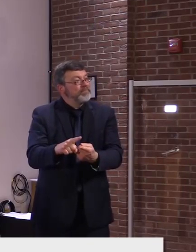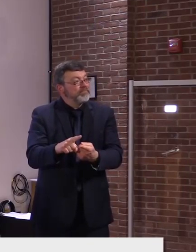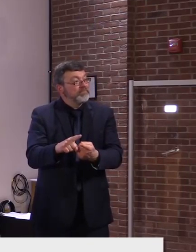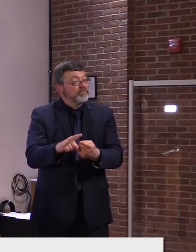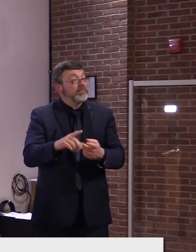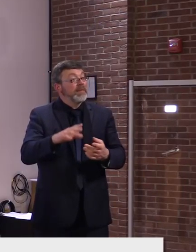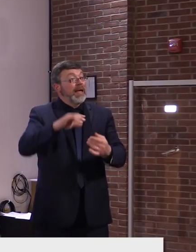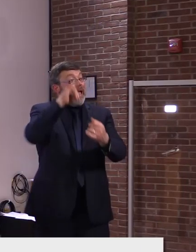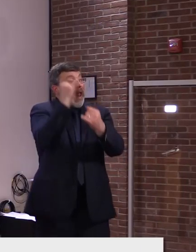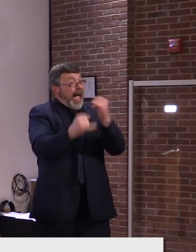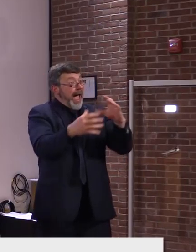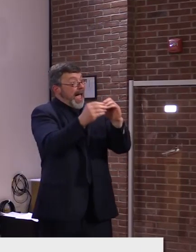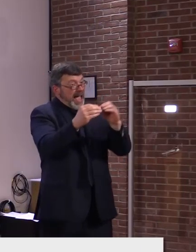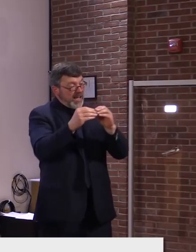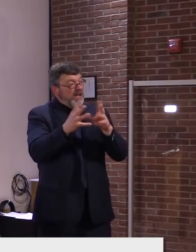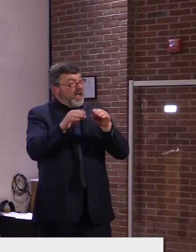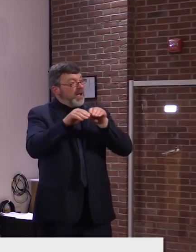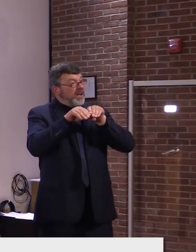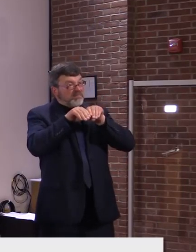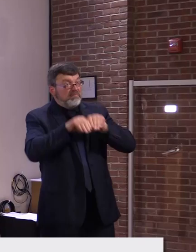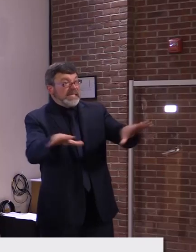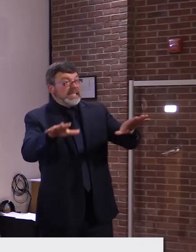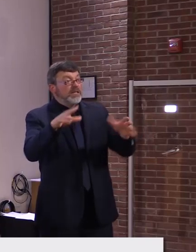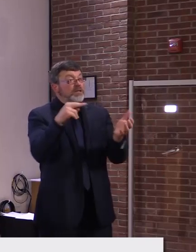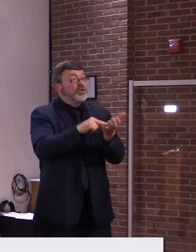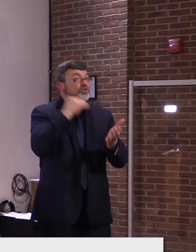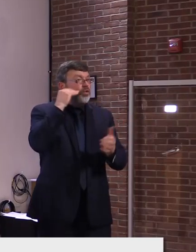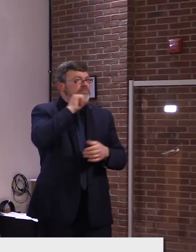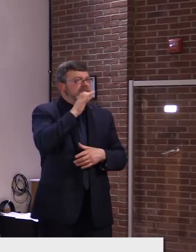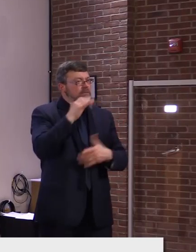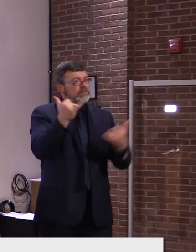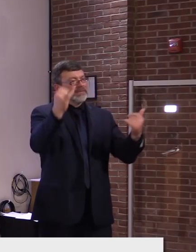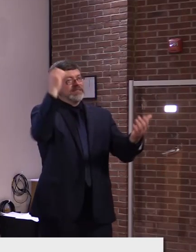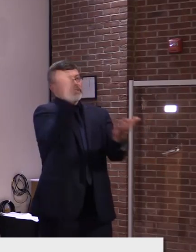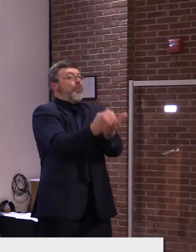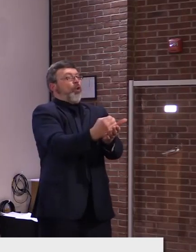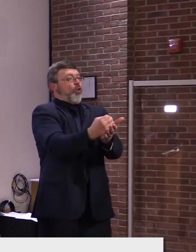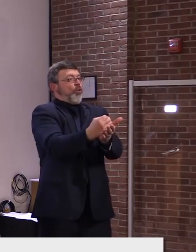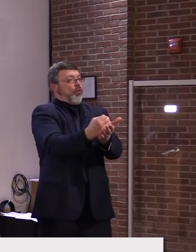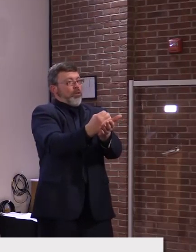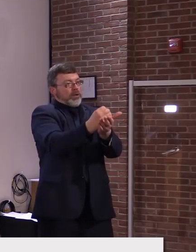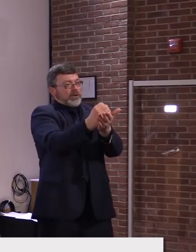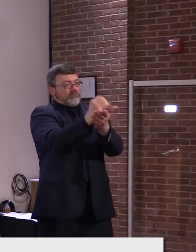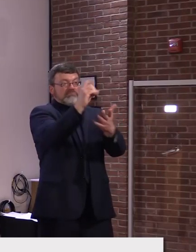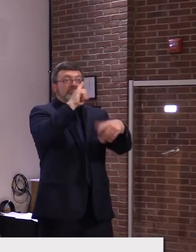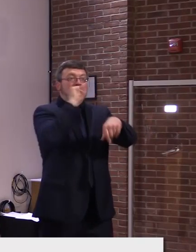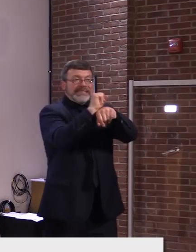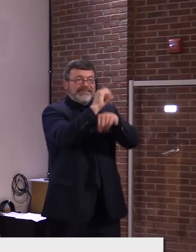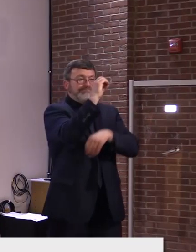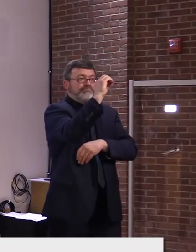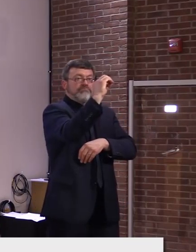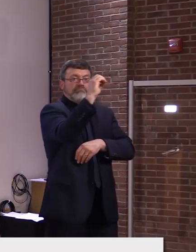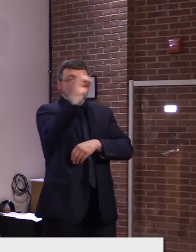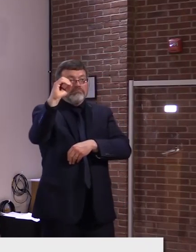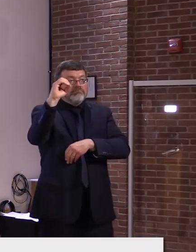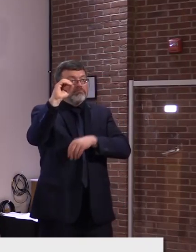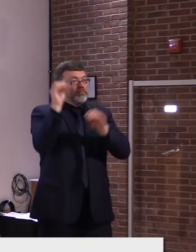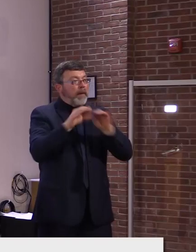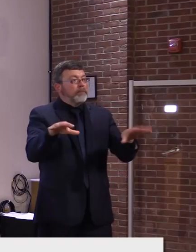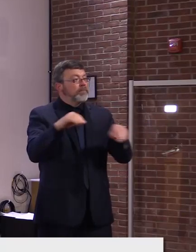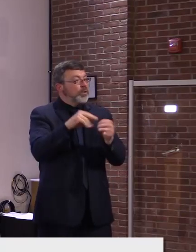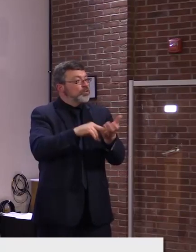in long-term care facilities at this point in time, or to say not in other congregate living